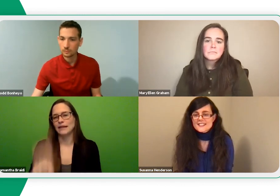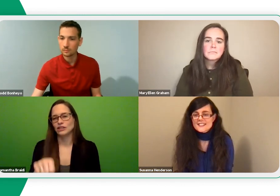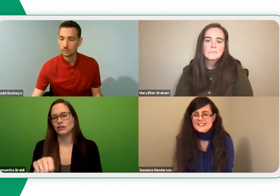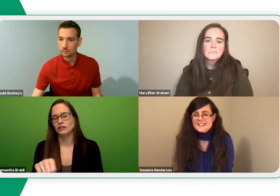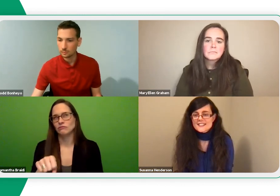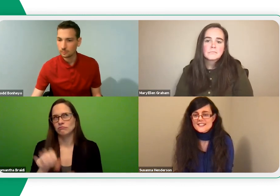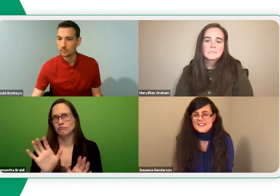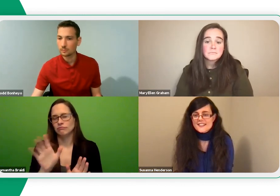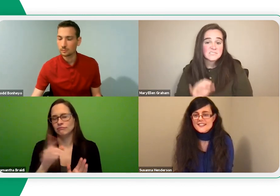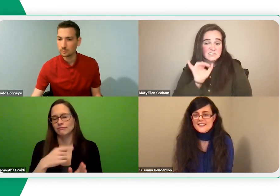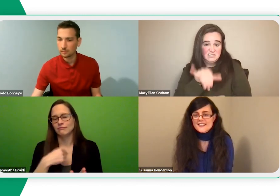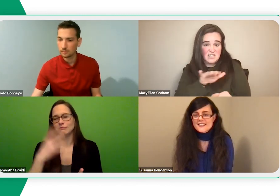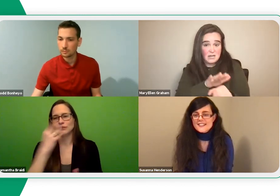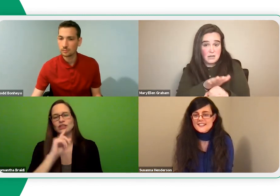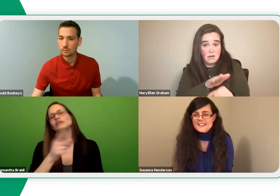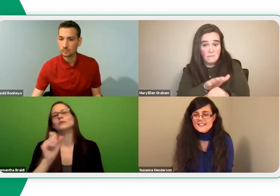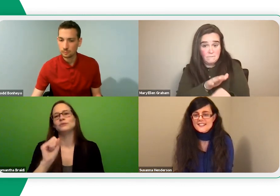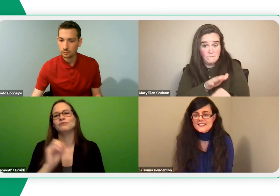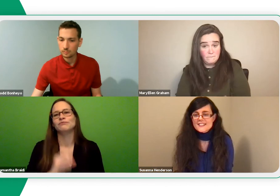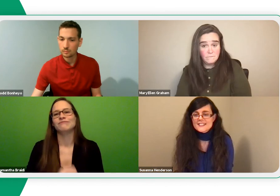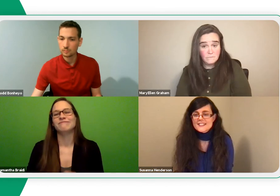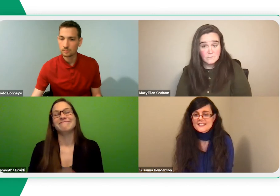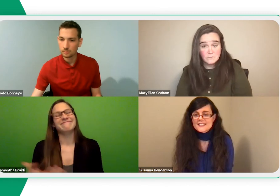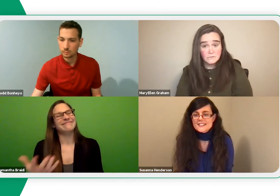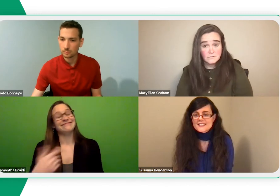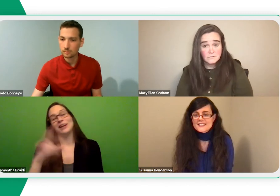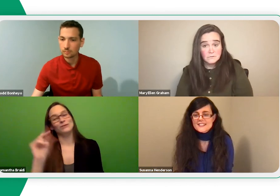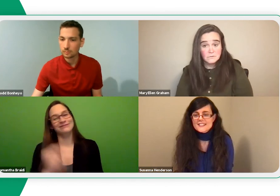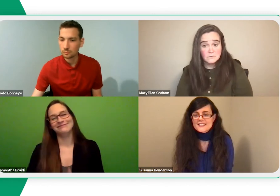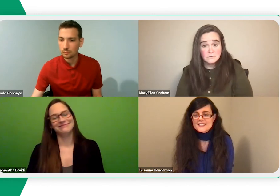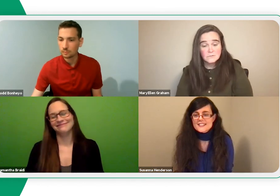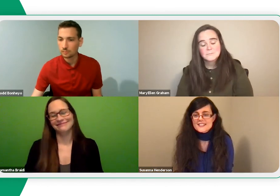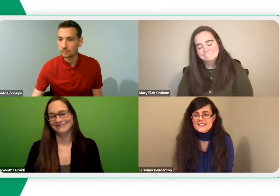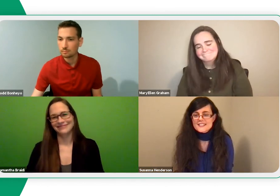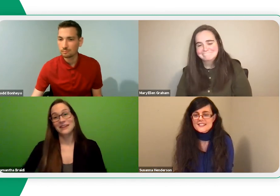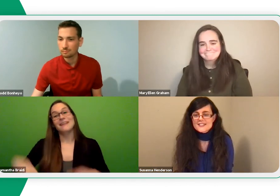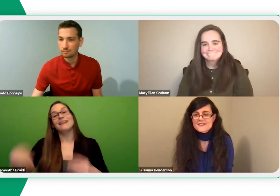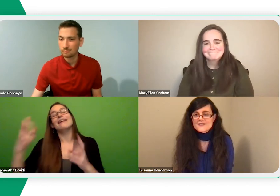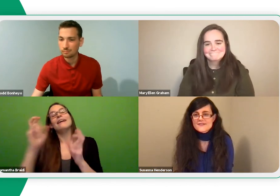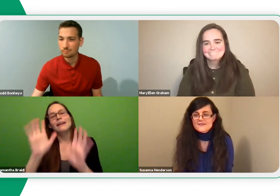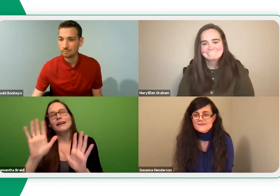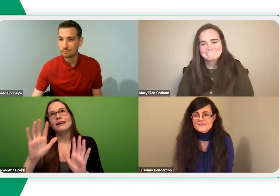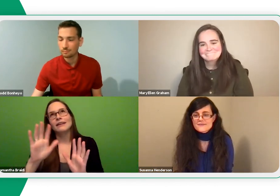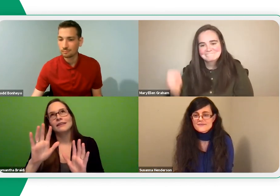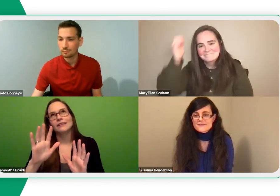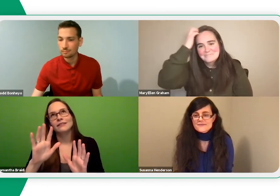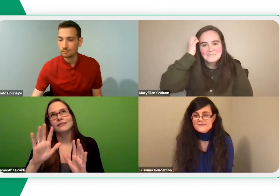full semester of personal finance, I think that would suffice. I'm pretty sure just a full semester would work.